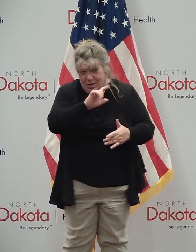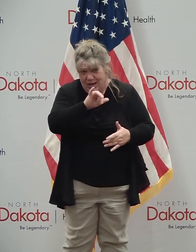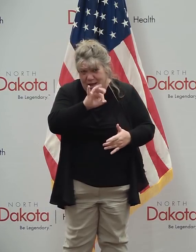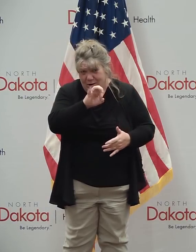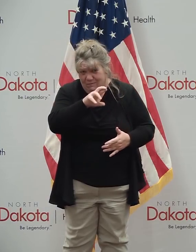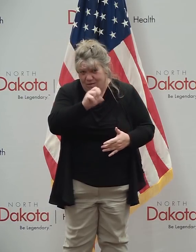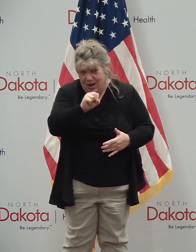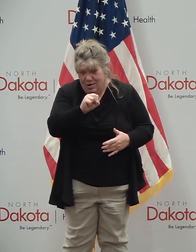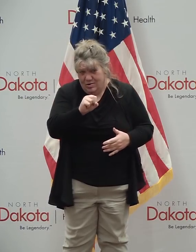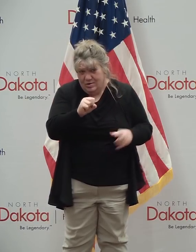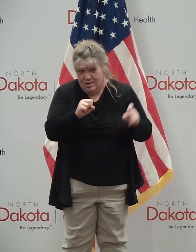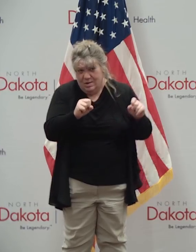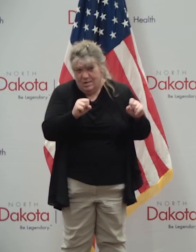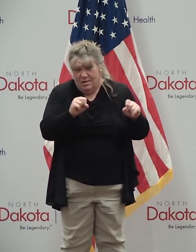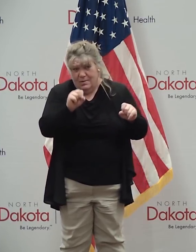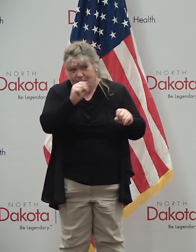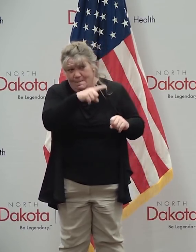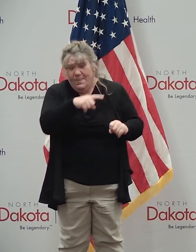can't make a judgment because